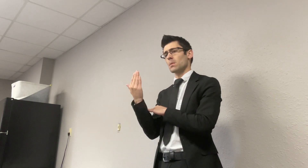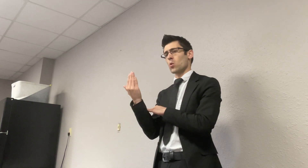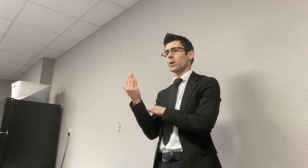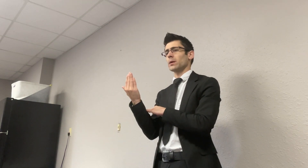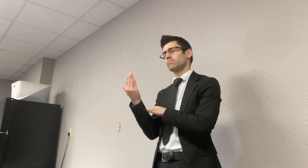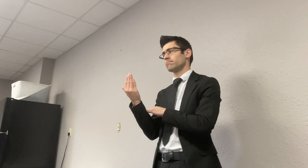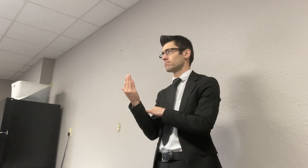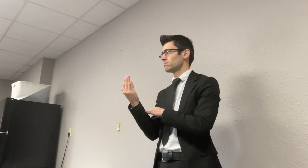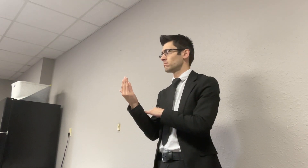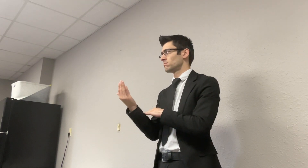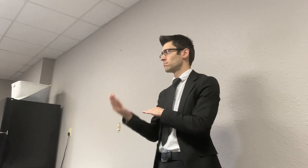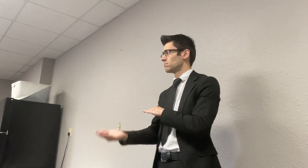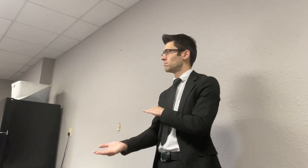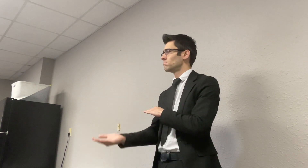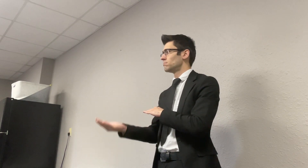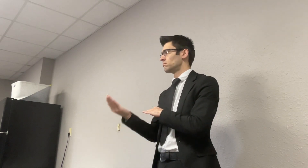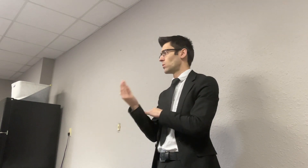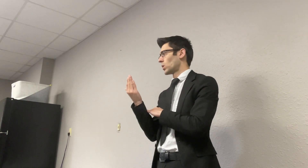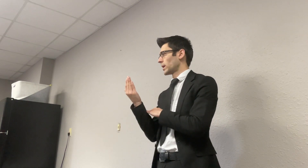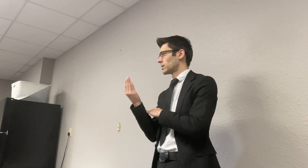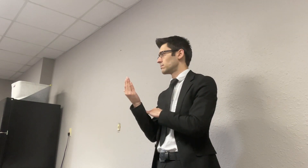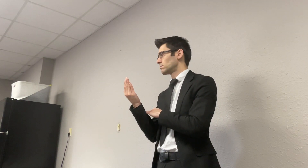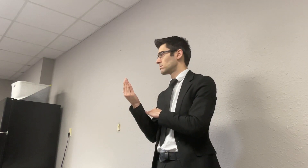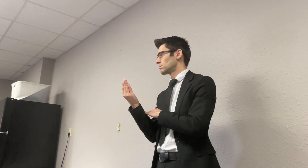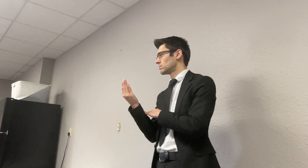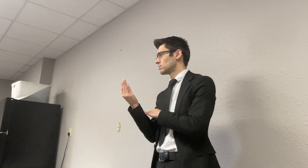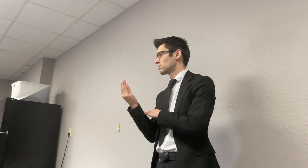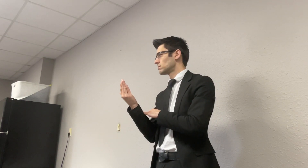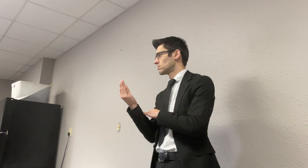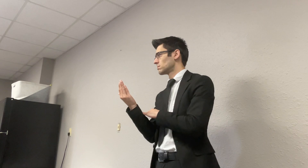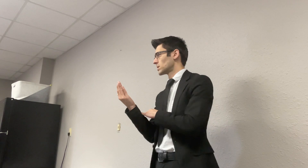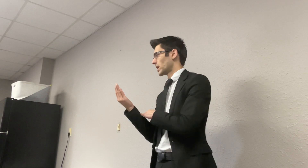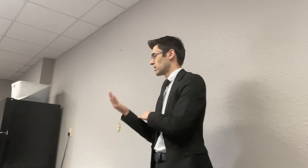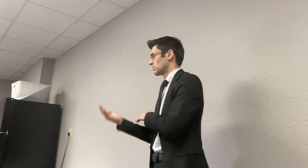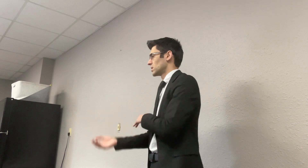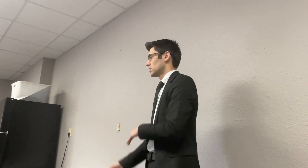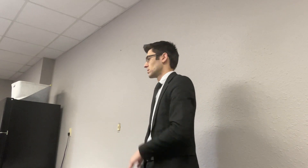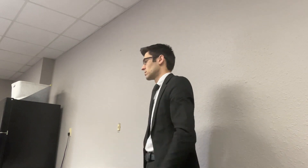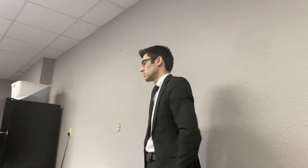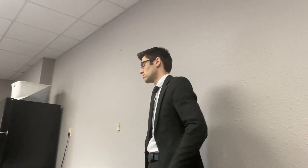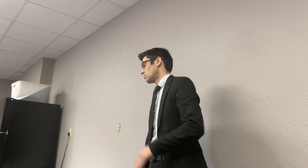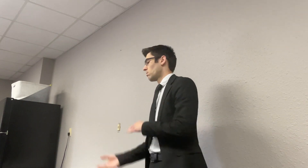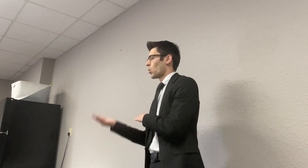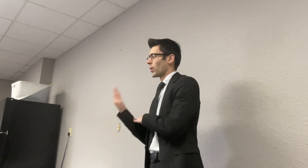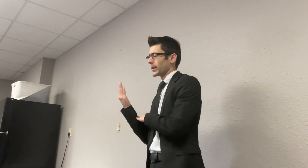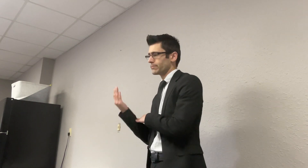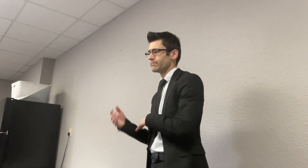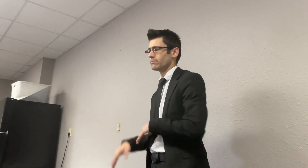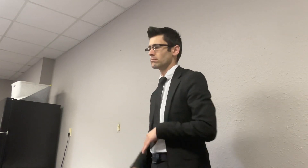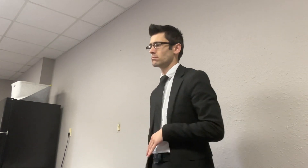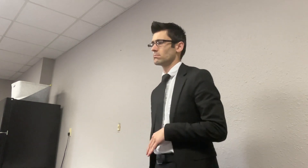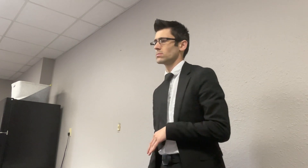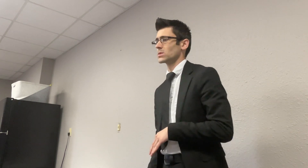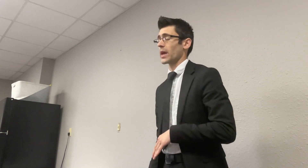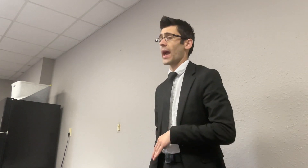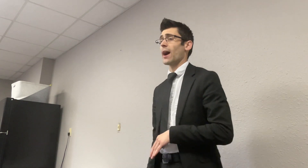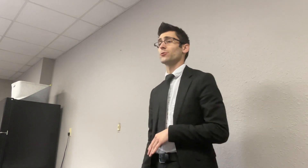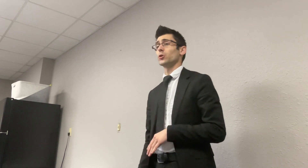Morning. Morning. Okay. Morning. Okay.